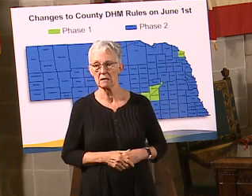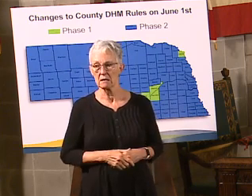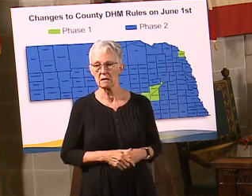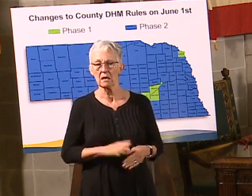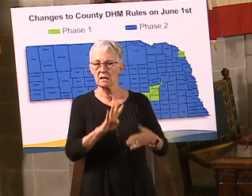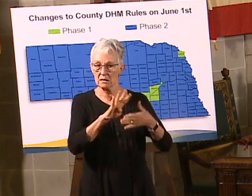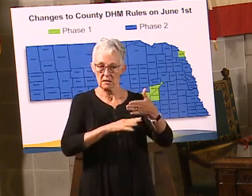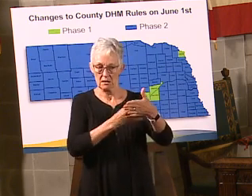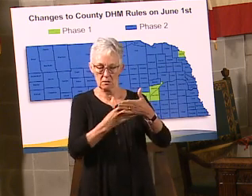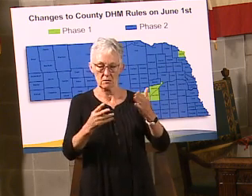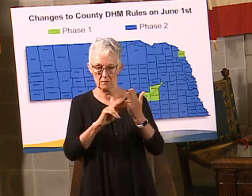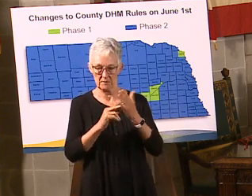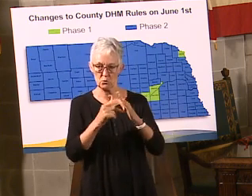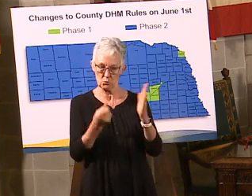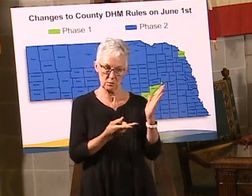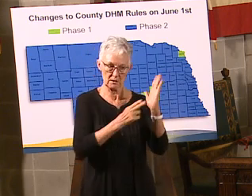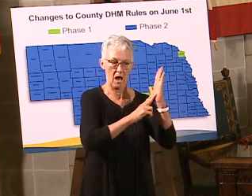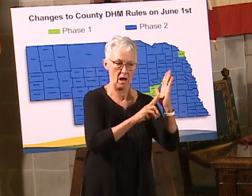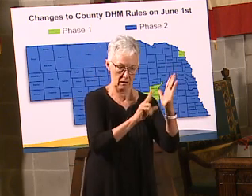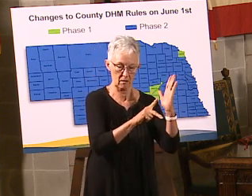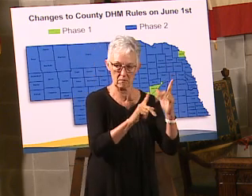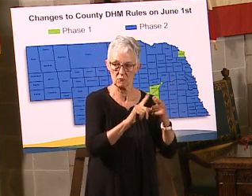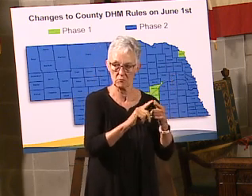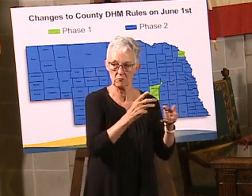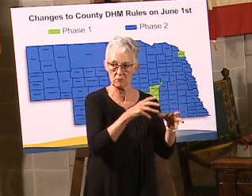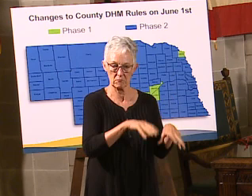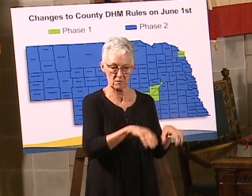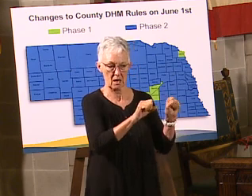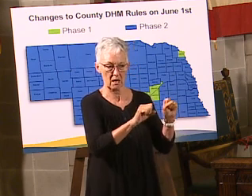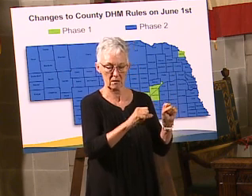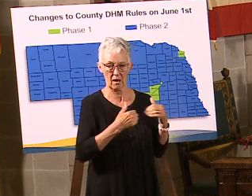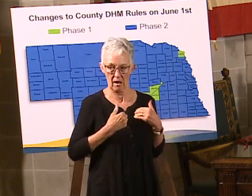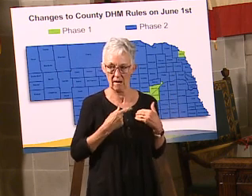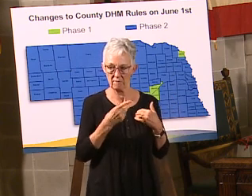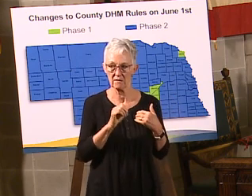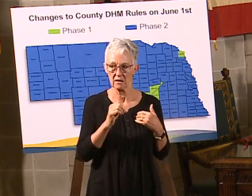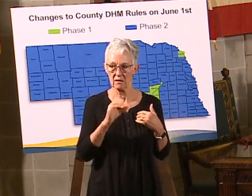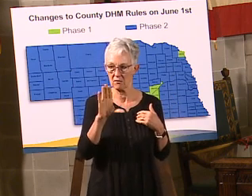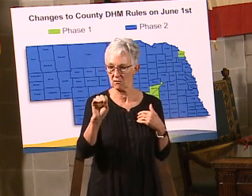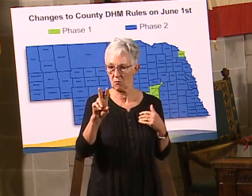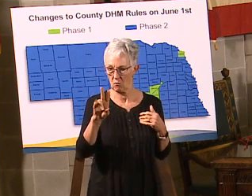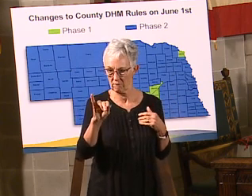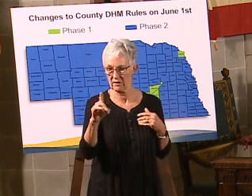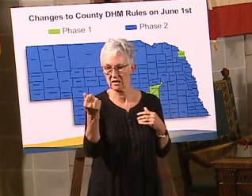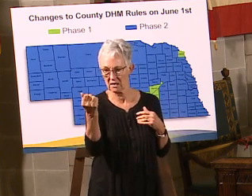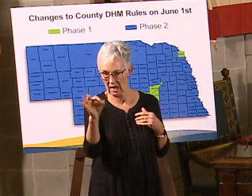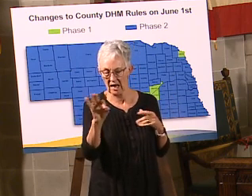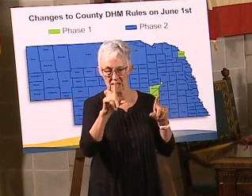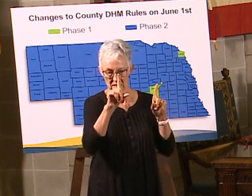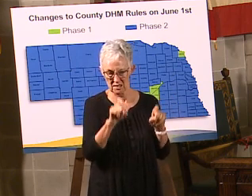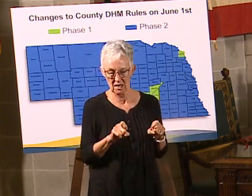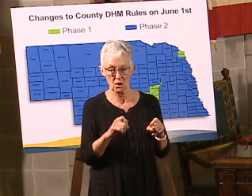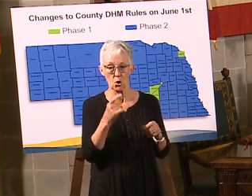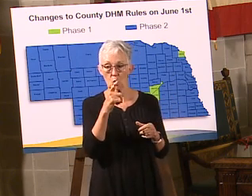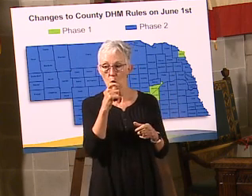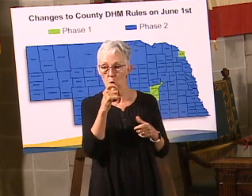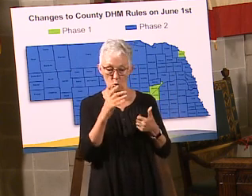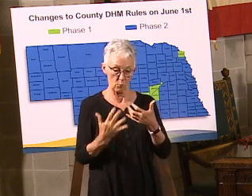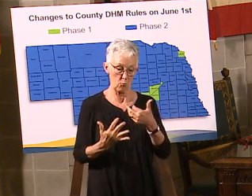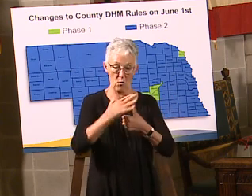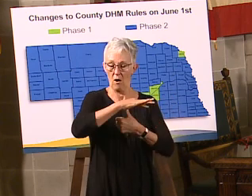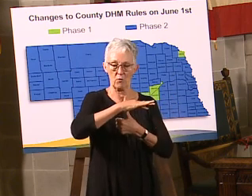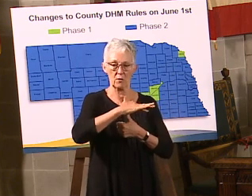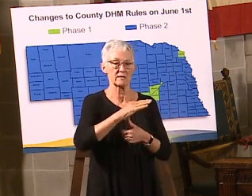this is you sign up for the test. If you are one of those categories that's prioritized, first responders, healthcare workers, food